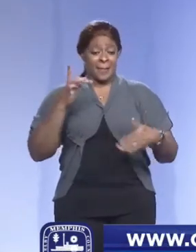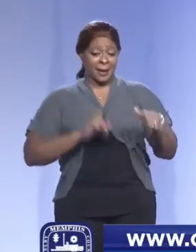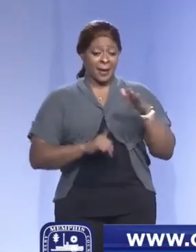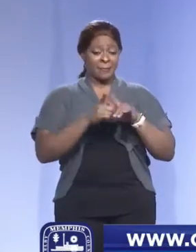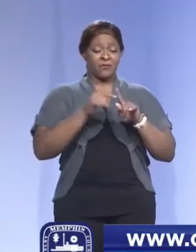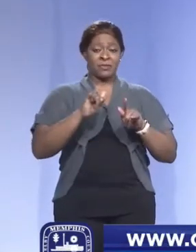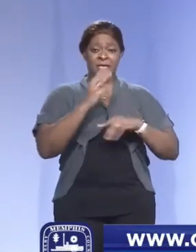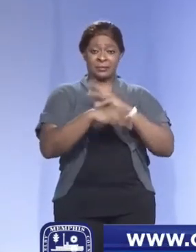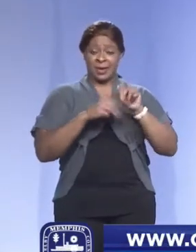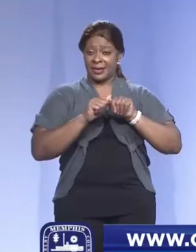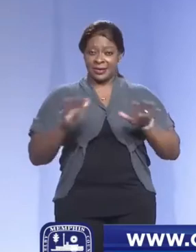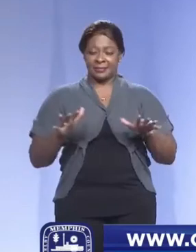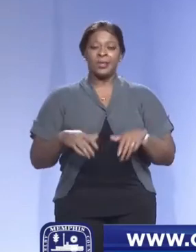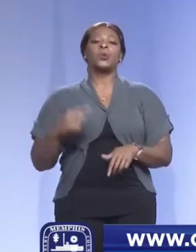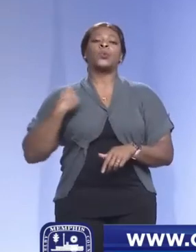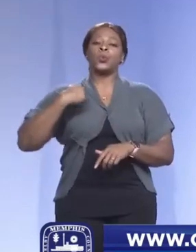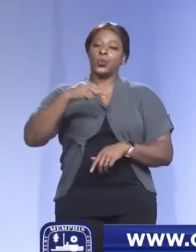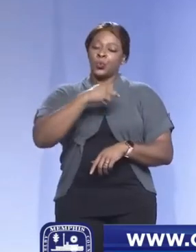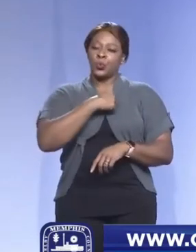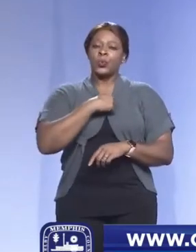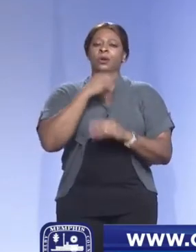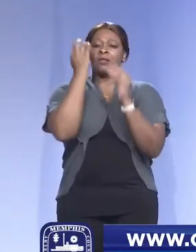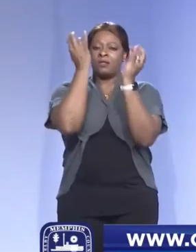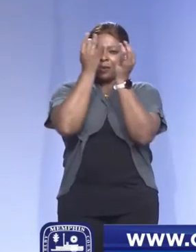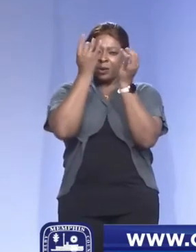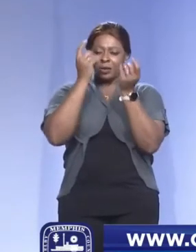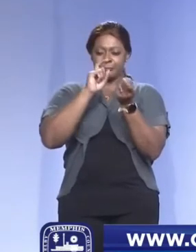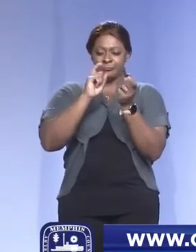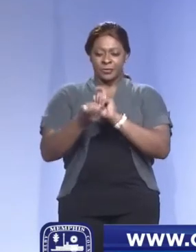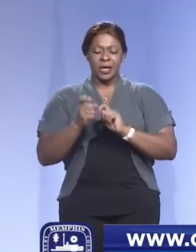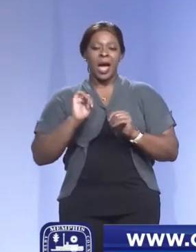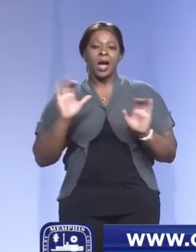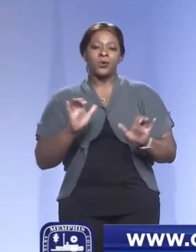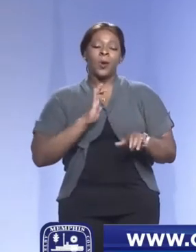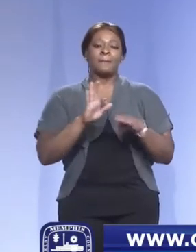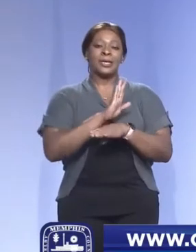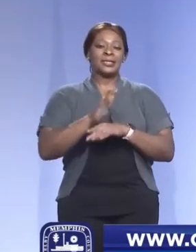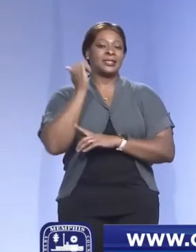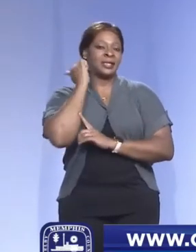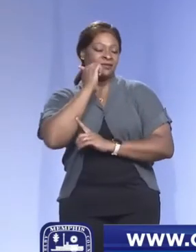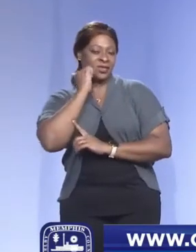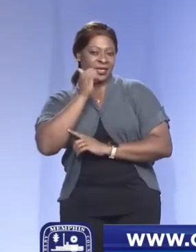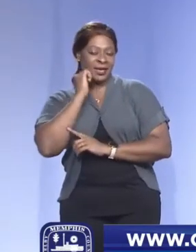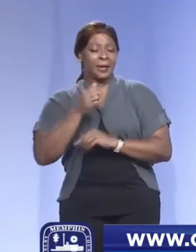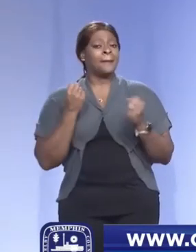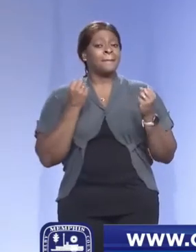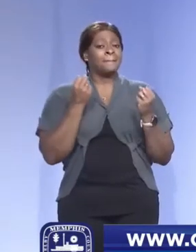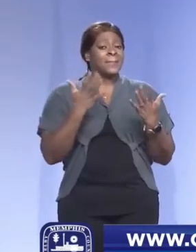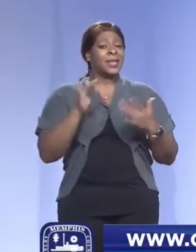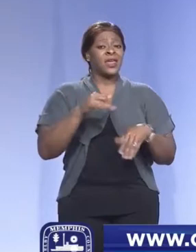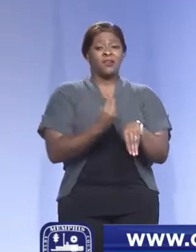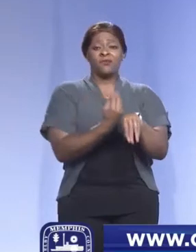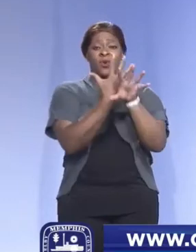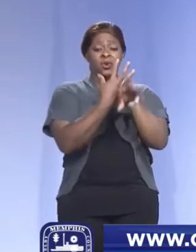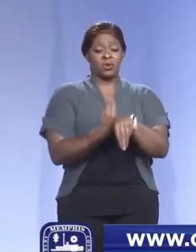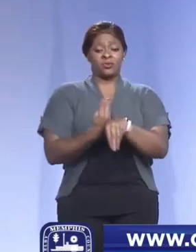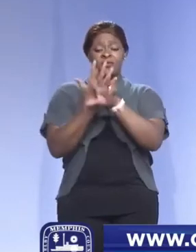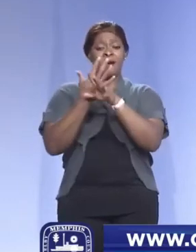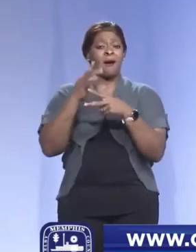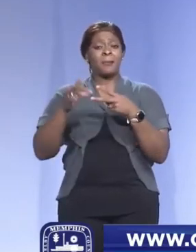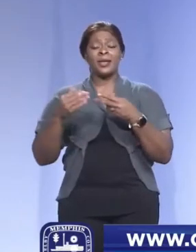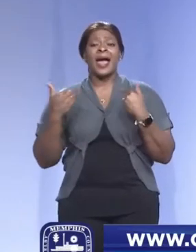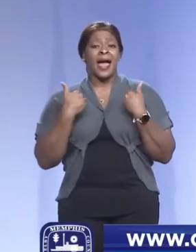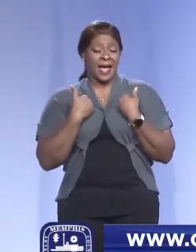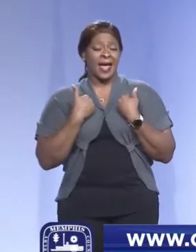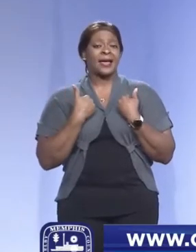this pandemic, is that we've rethought how we conduct our business day in and day out. And many of the virtual options that we have